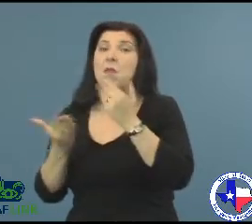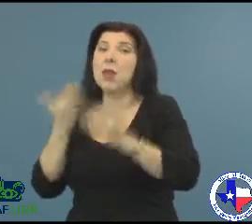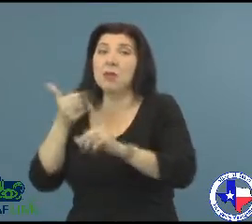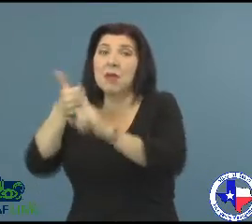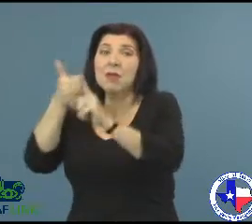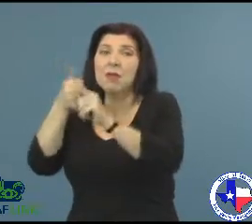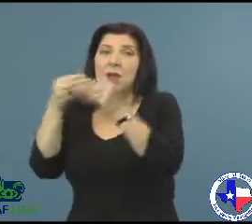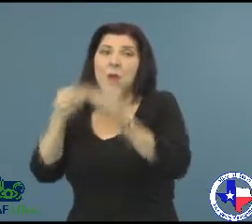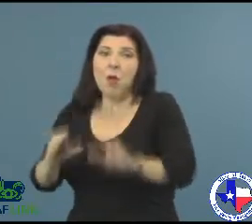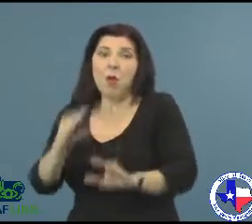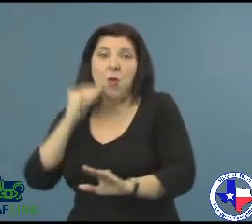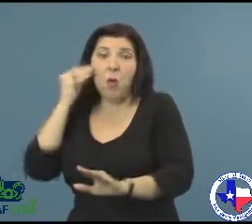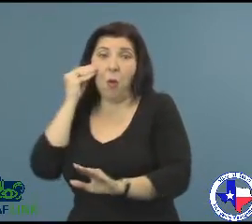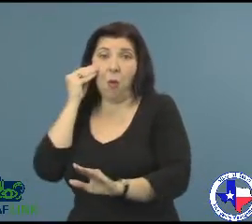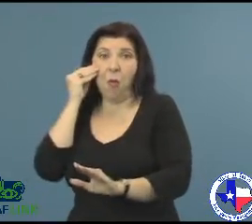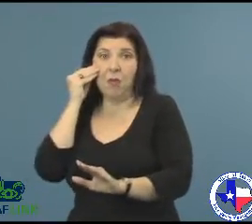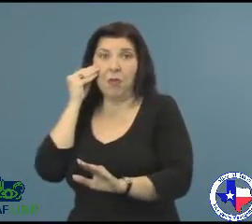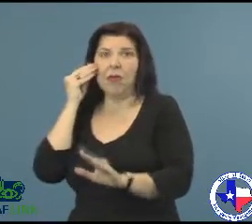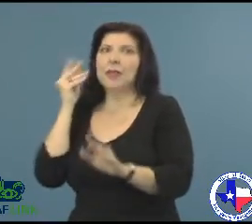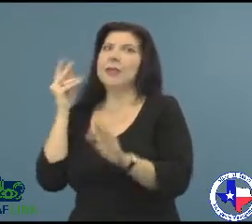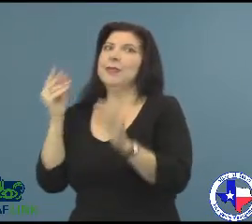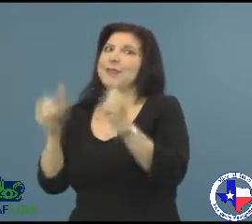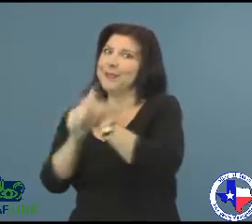Beware of displaced pets.